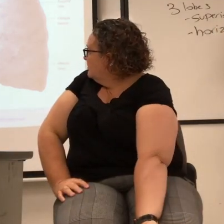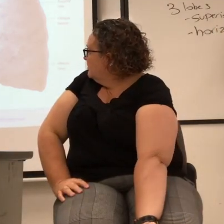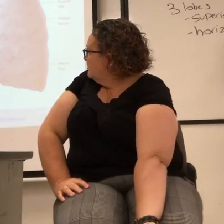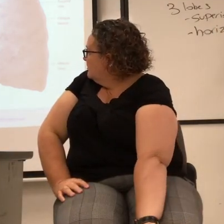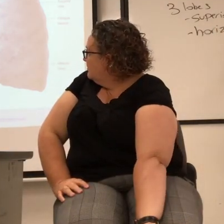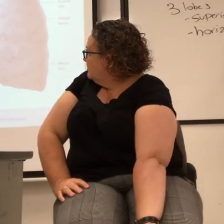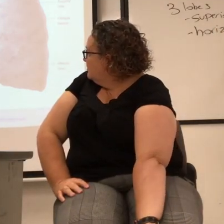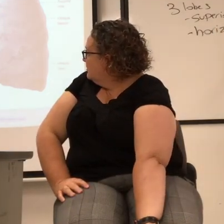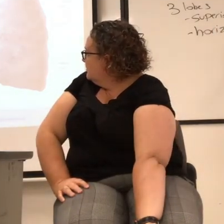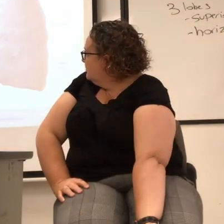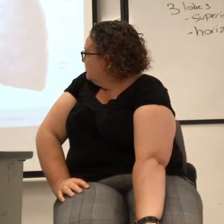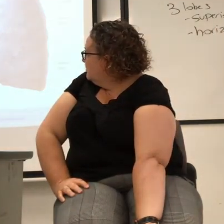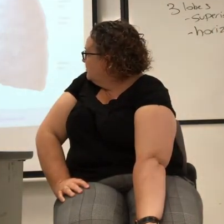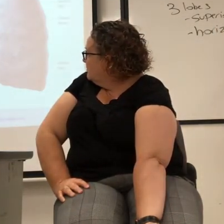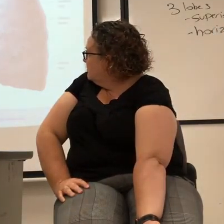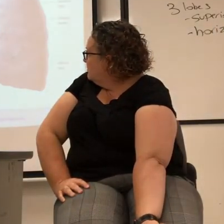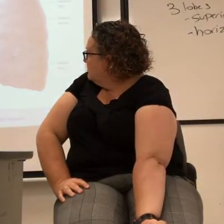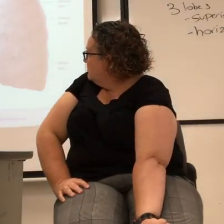Horizontal,